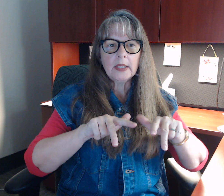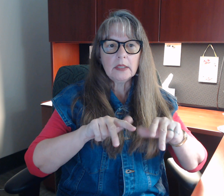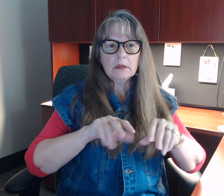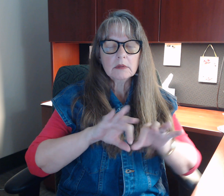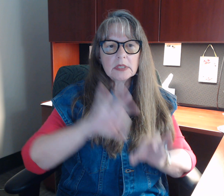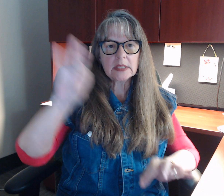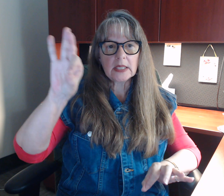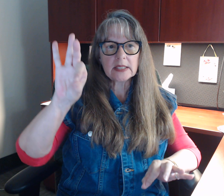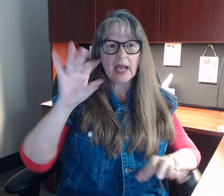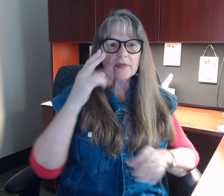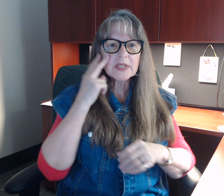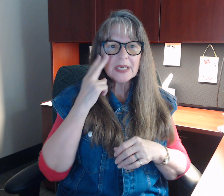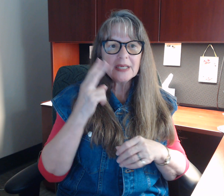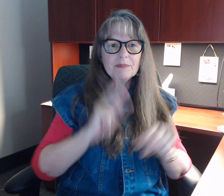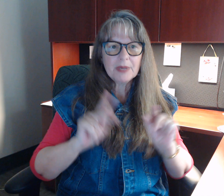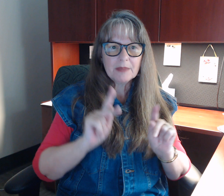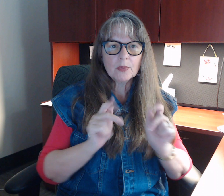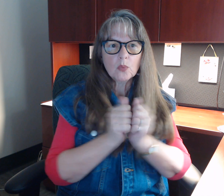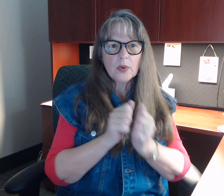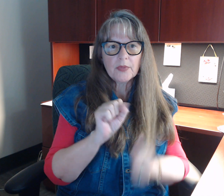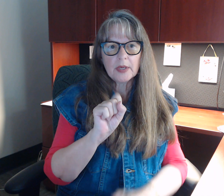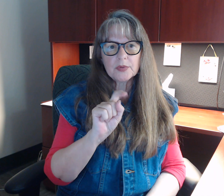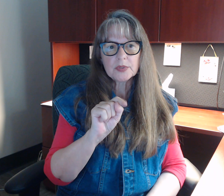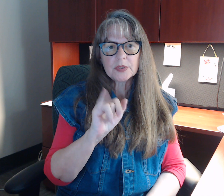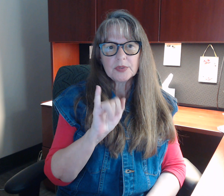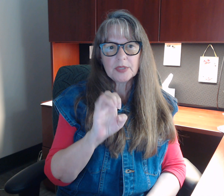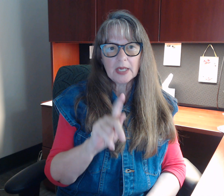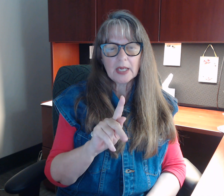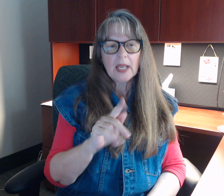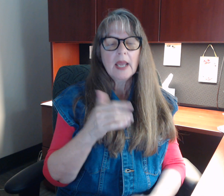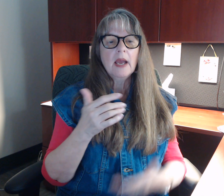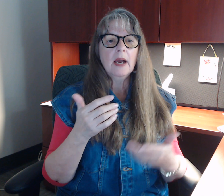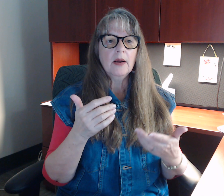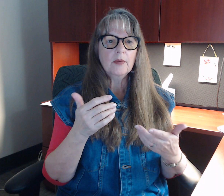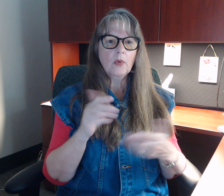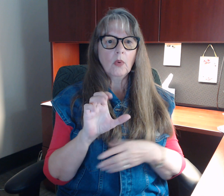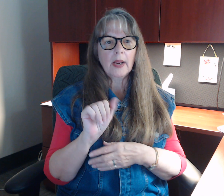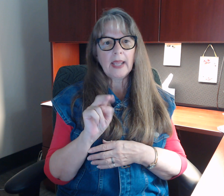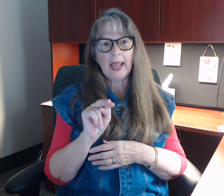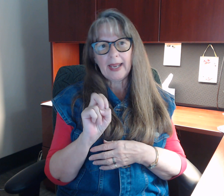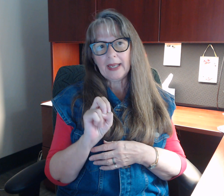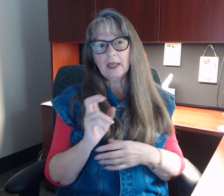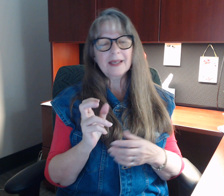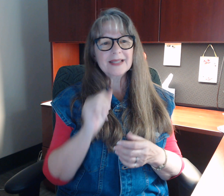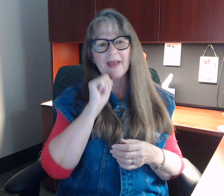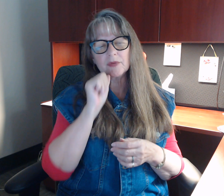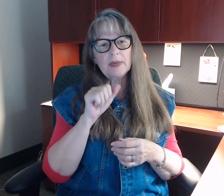walking sticks. I've seen people with a stick or a cane. It doesn't have to be like an